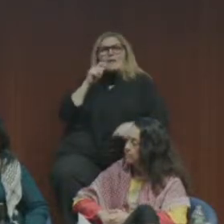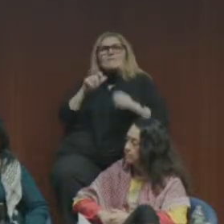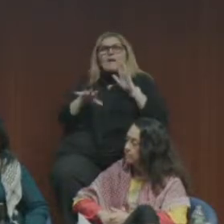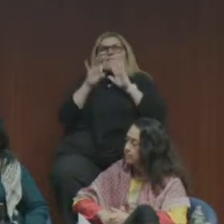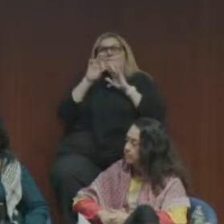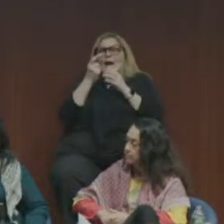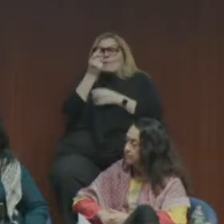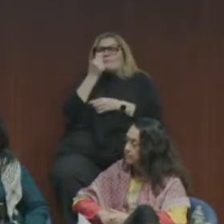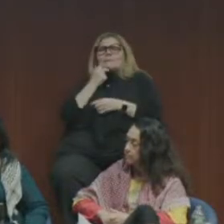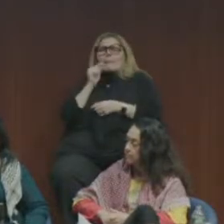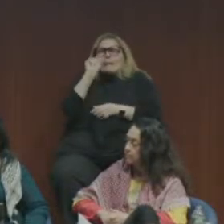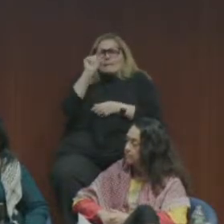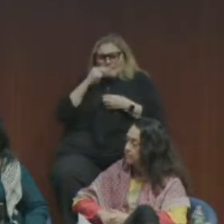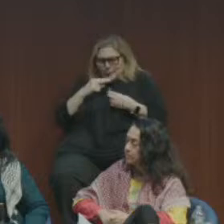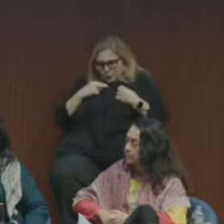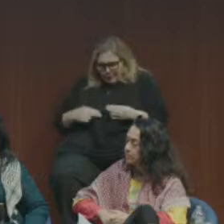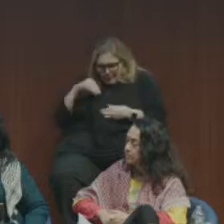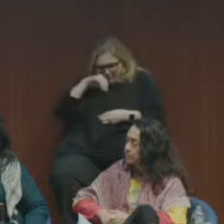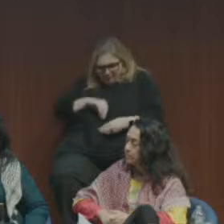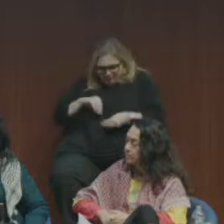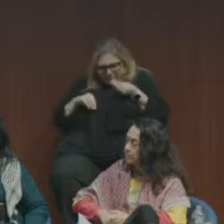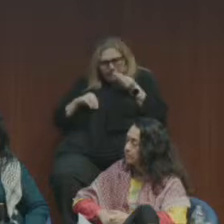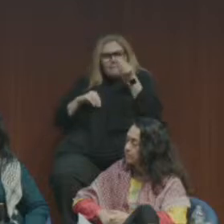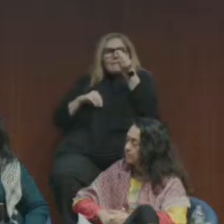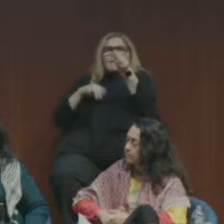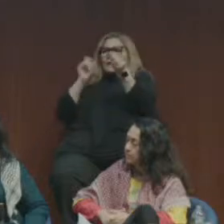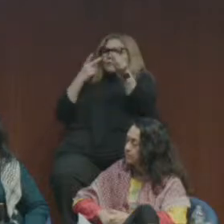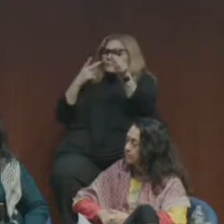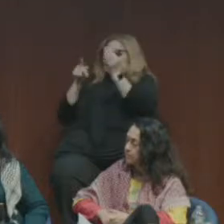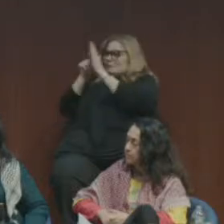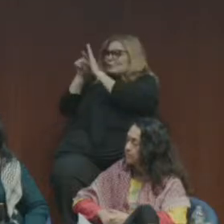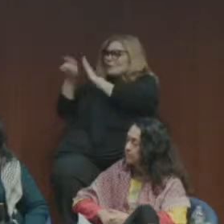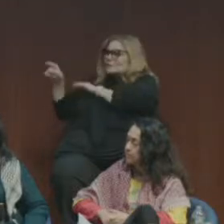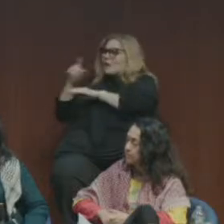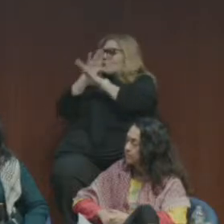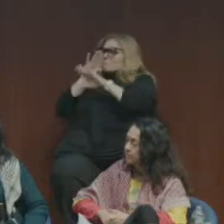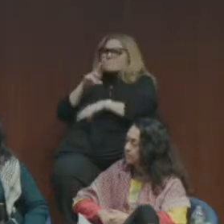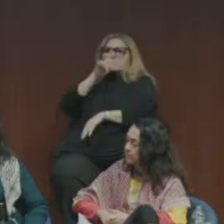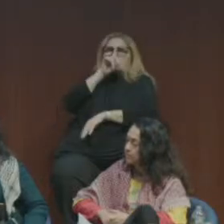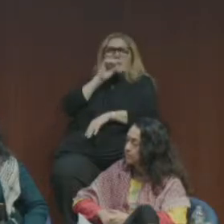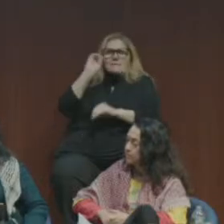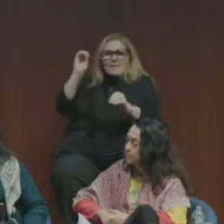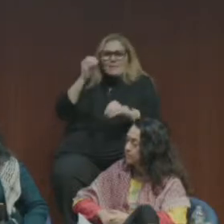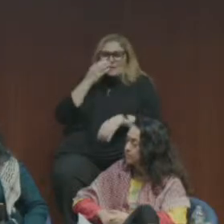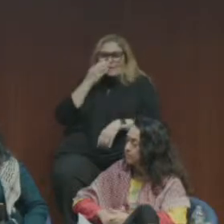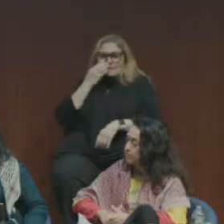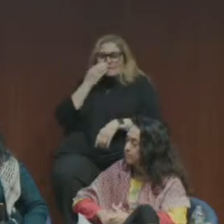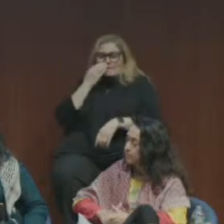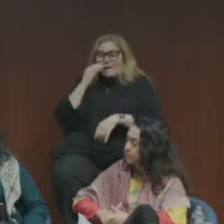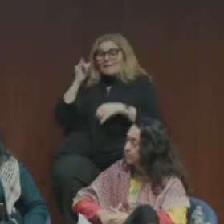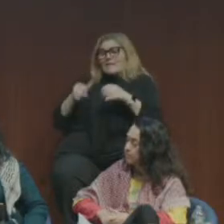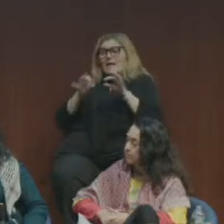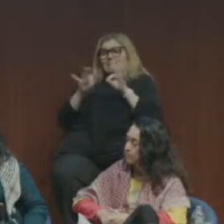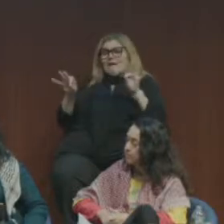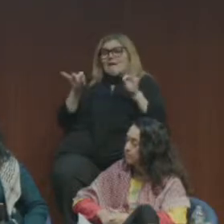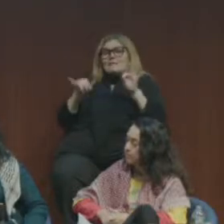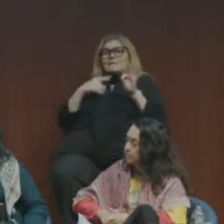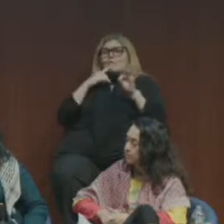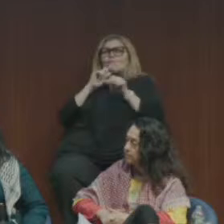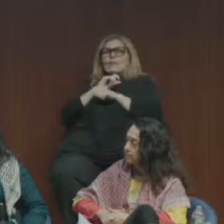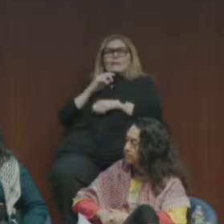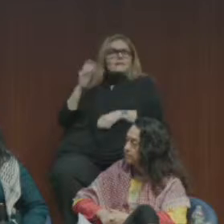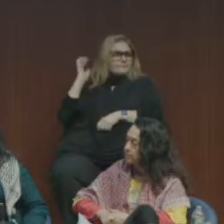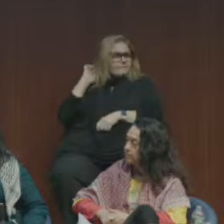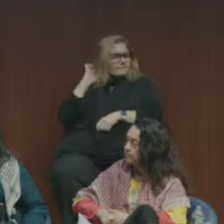humanity is left in you after watching a genocide in silence." And that last statement really stuck with